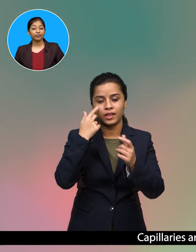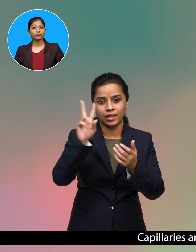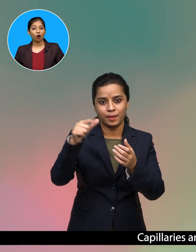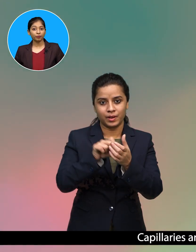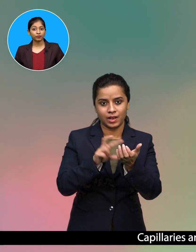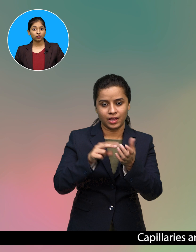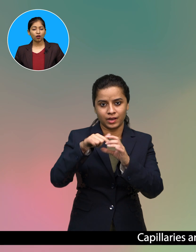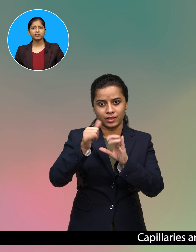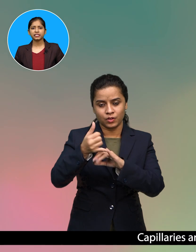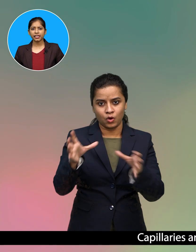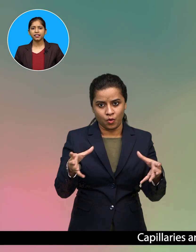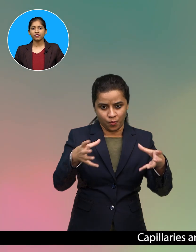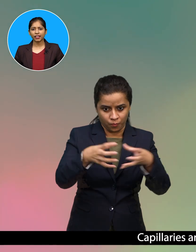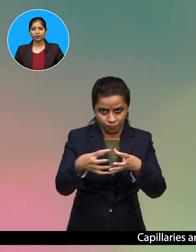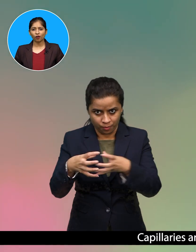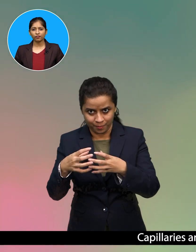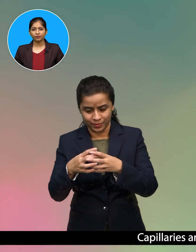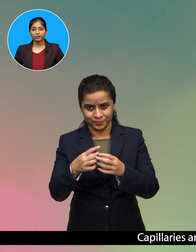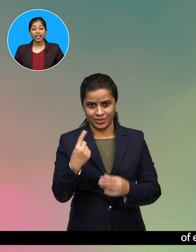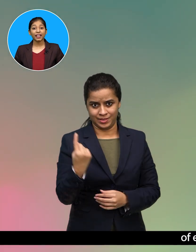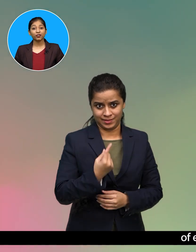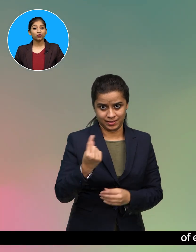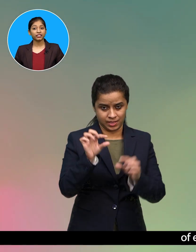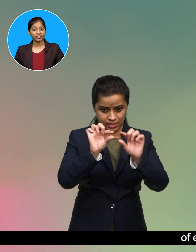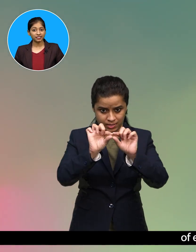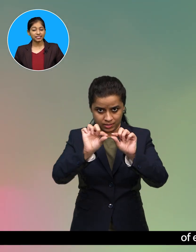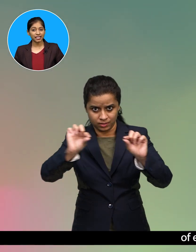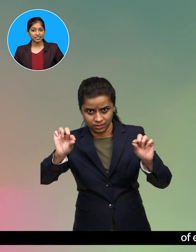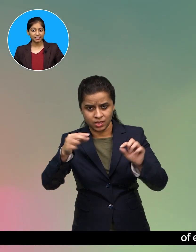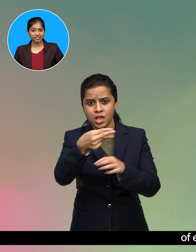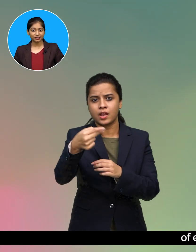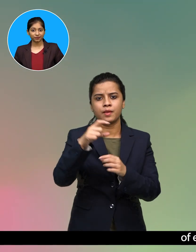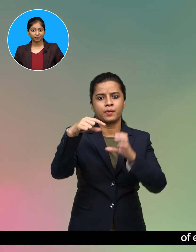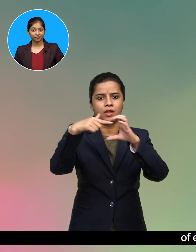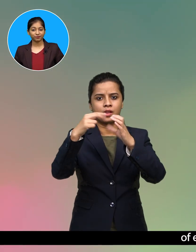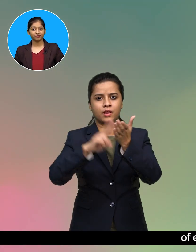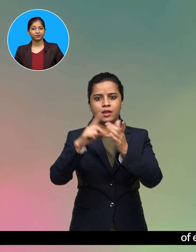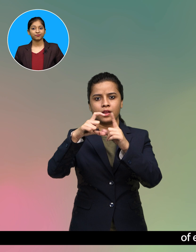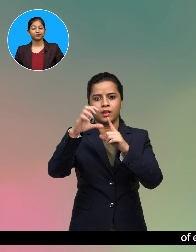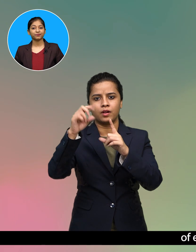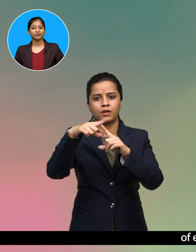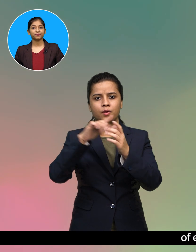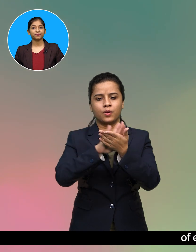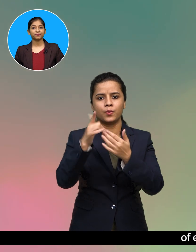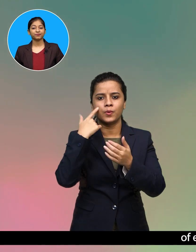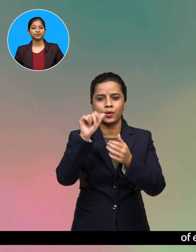Capillaries are formed of a single layer of endothelial cells.